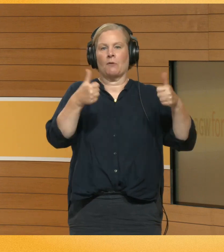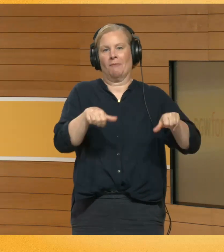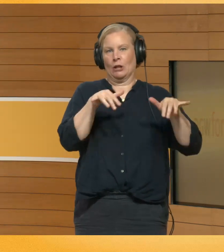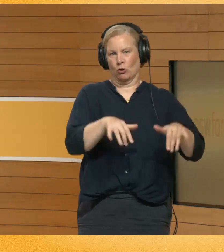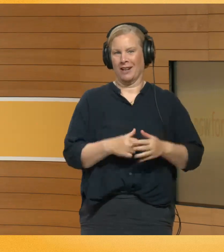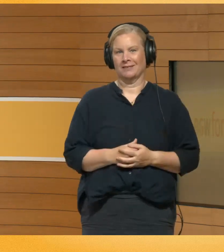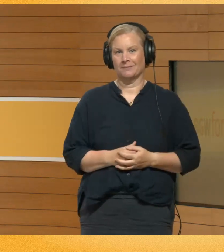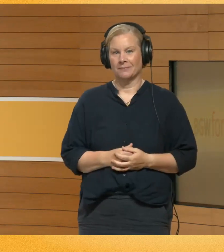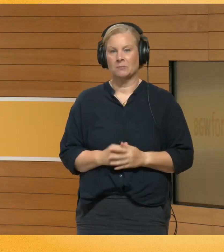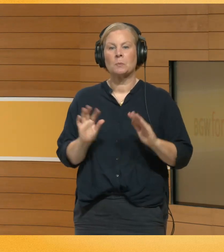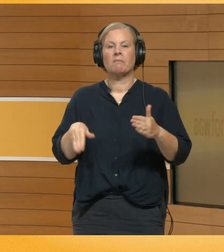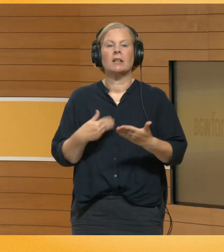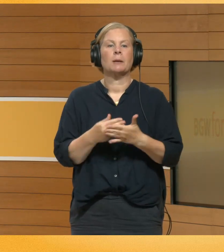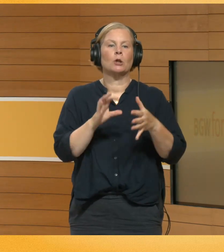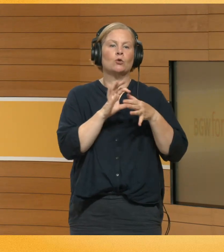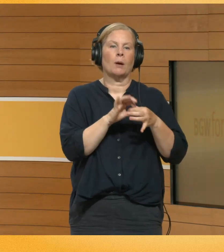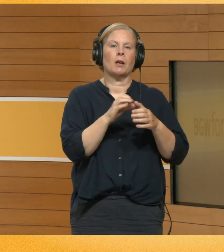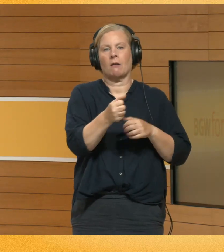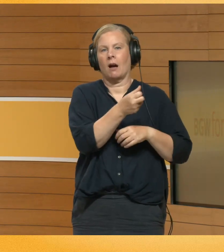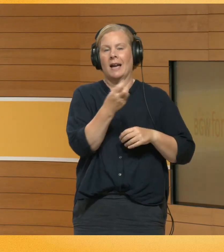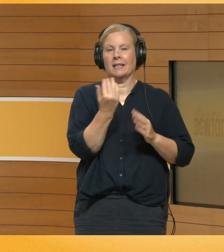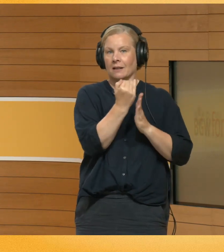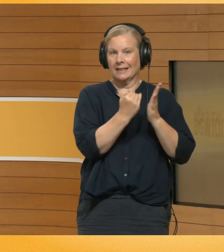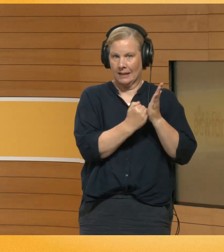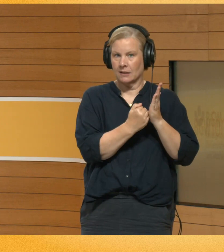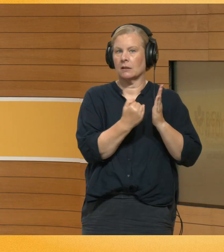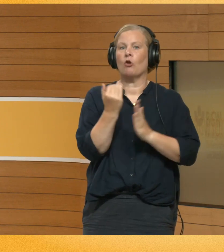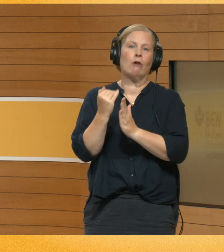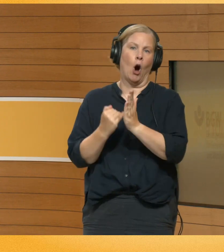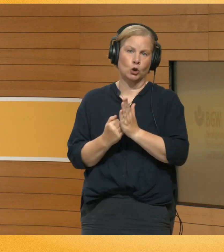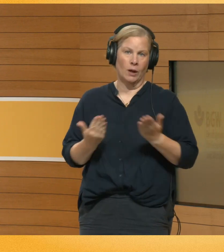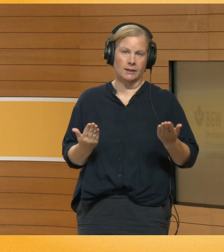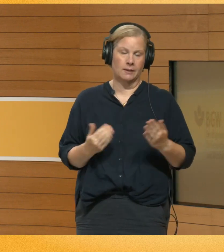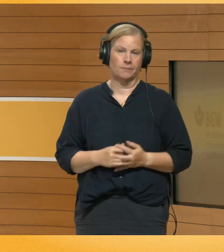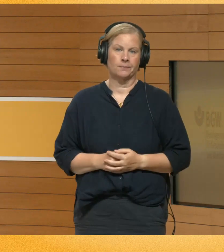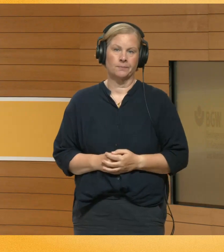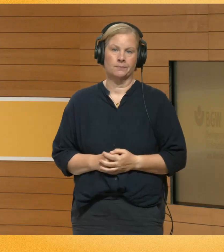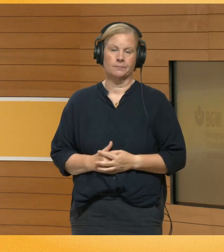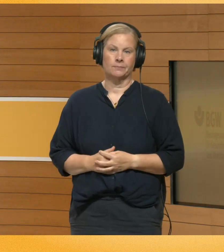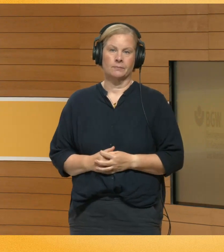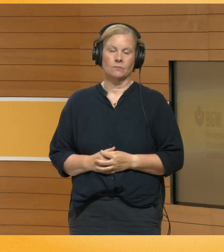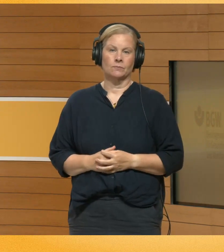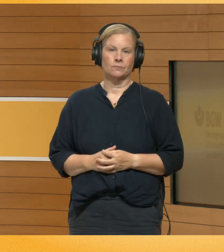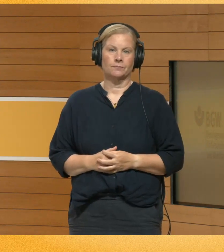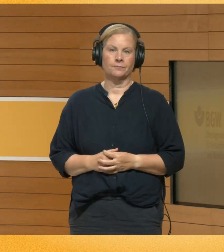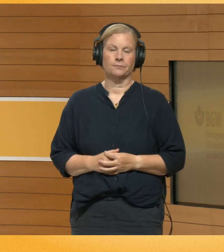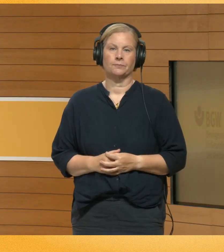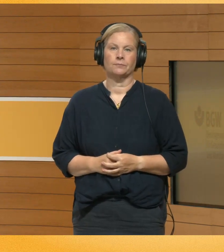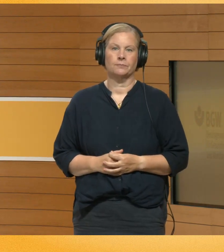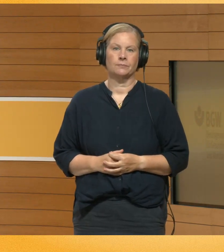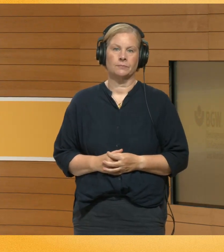we base our work on the requirements that exist for companies. There are legislations and